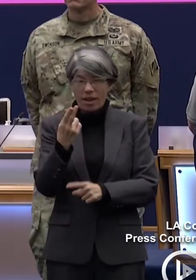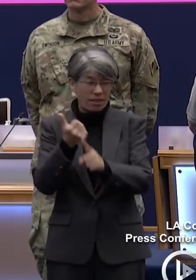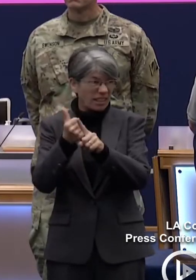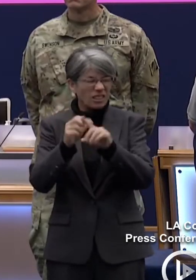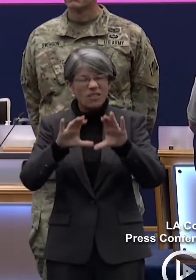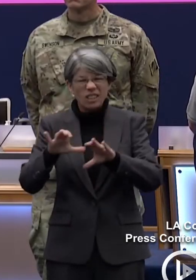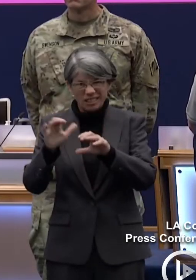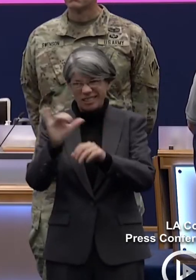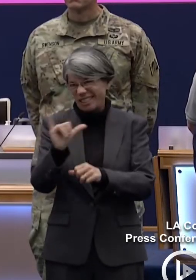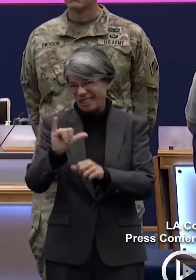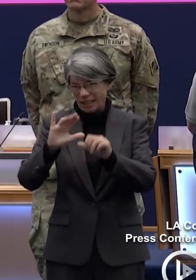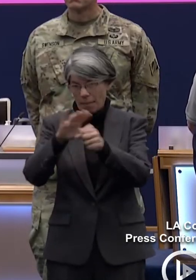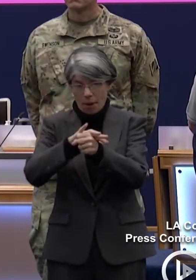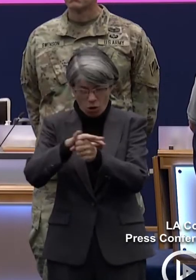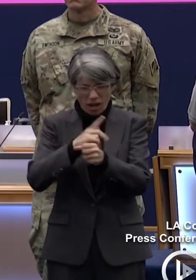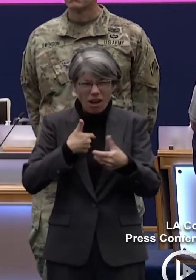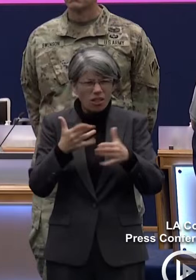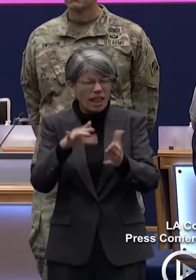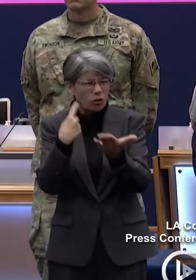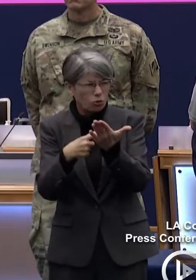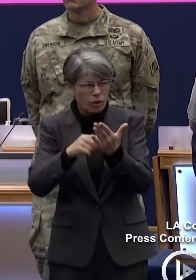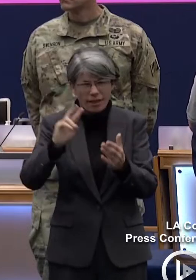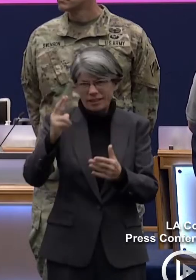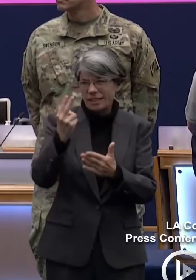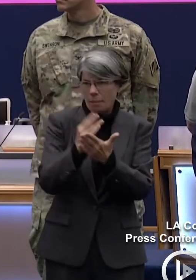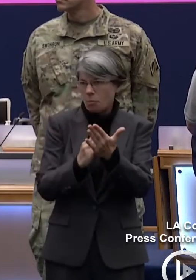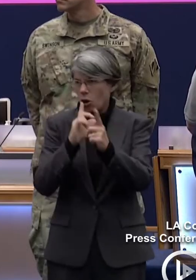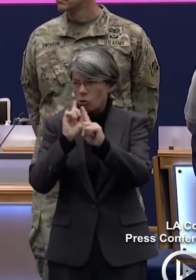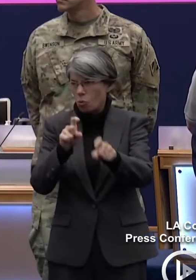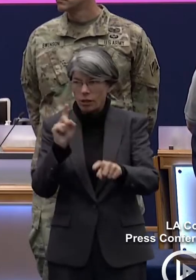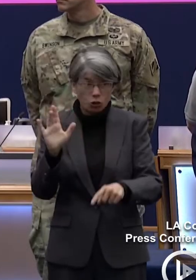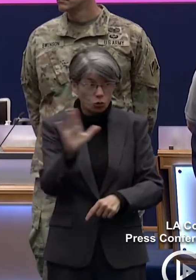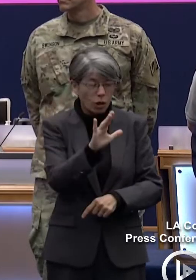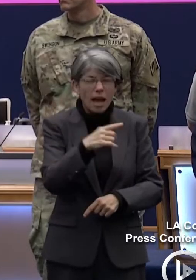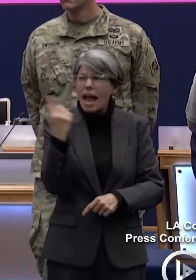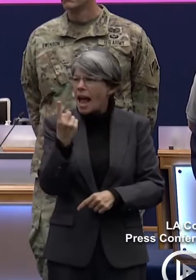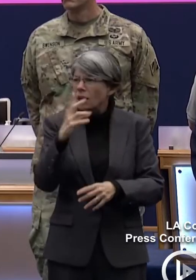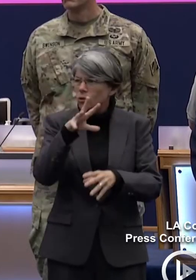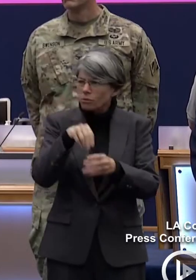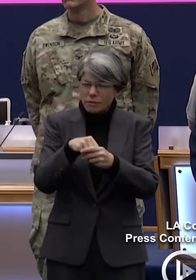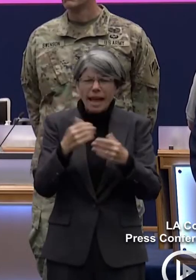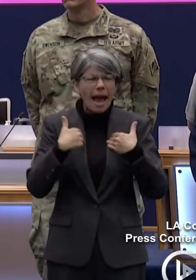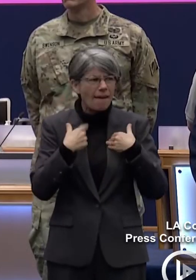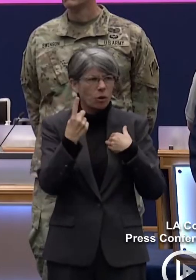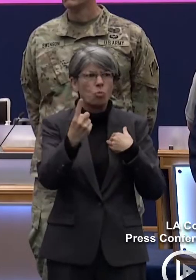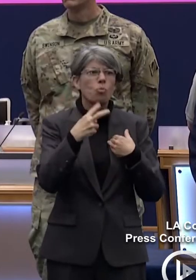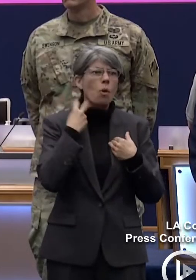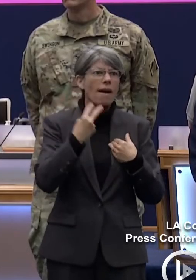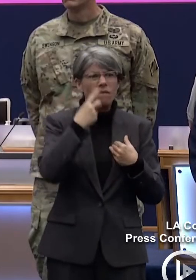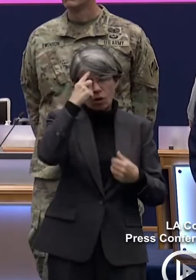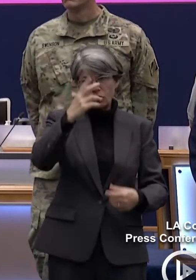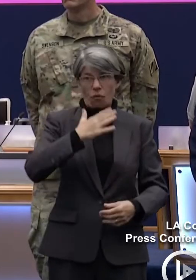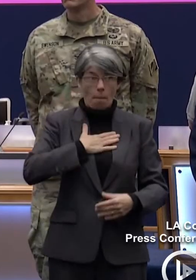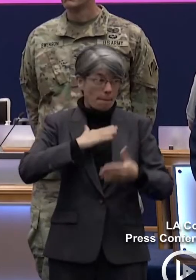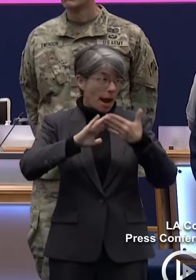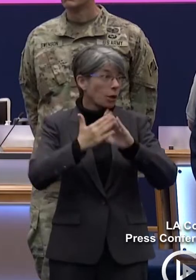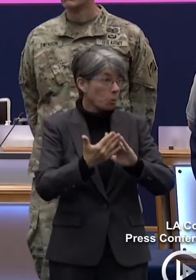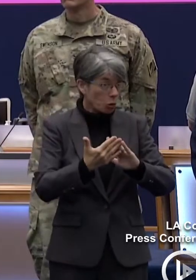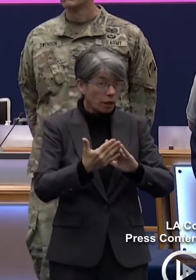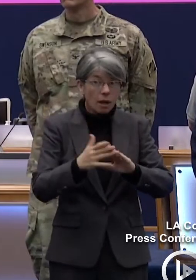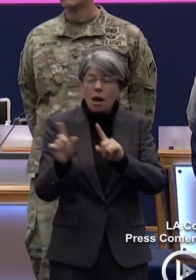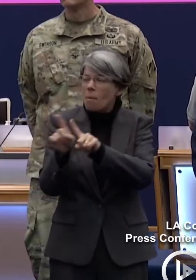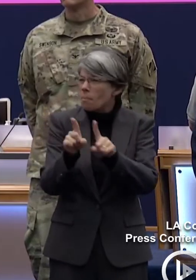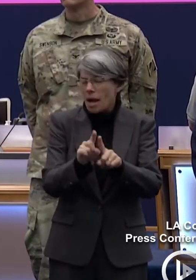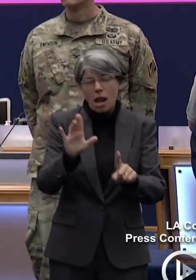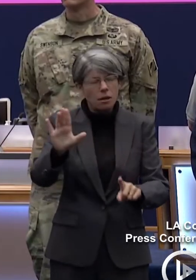that she represents, and then I'll let her address the second part of your question. But for me, it's always been about having one voice for my community, but